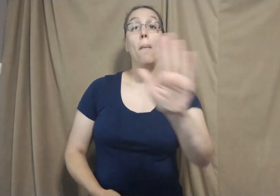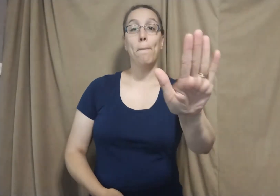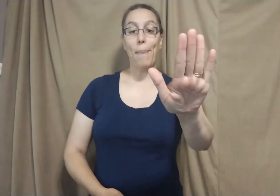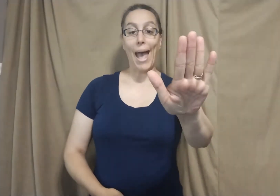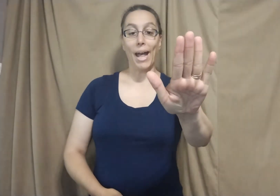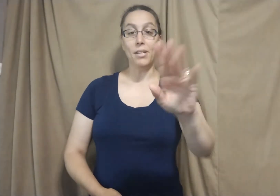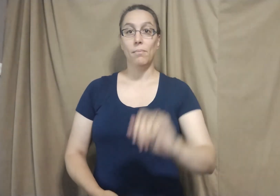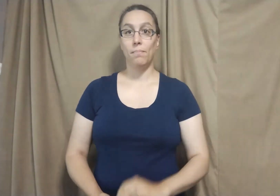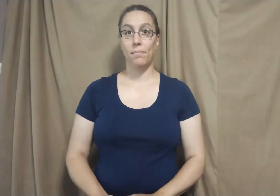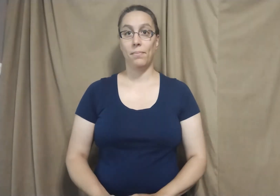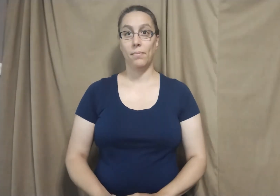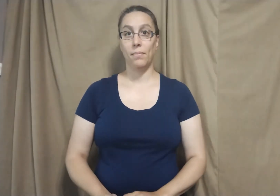bad,